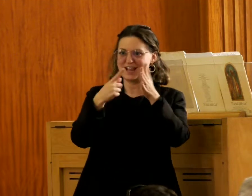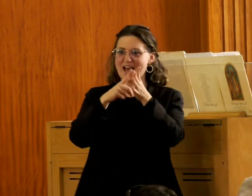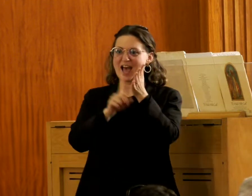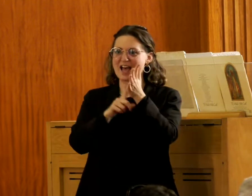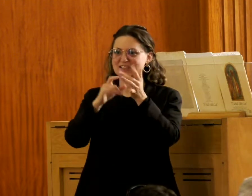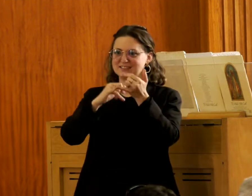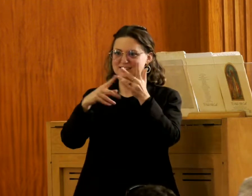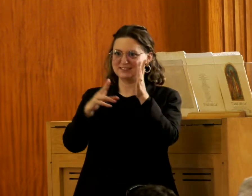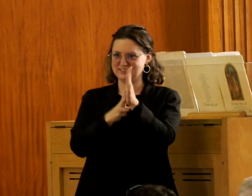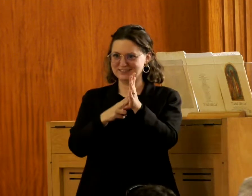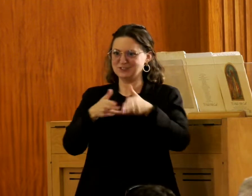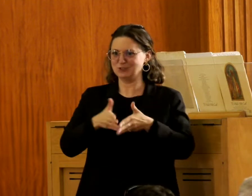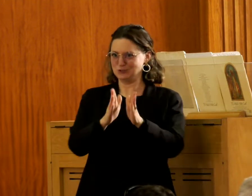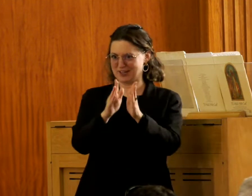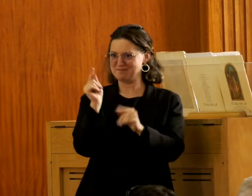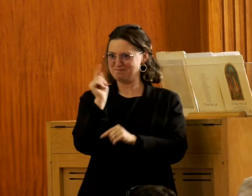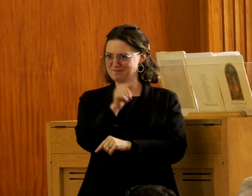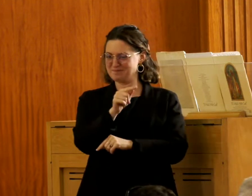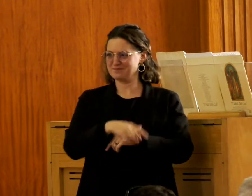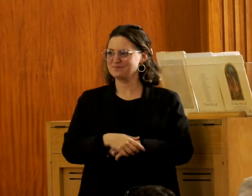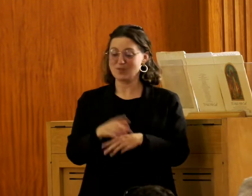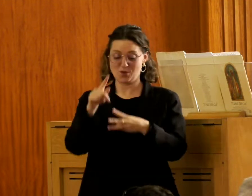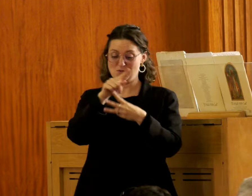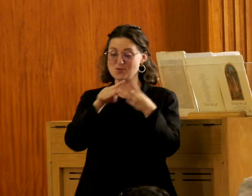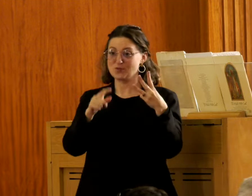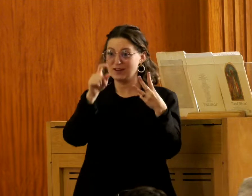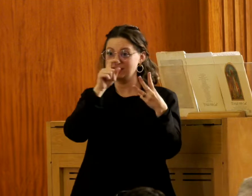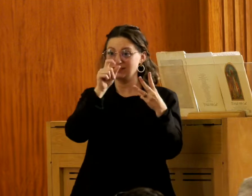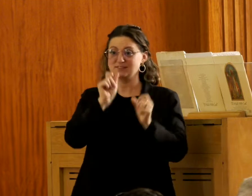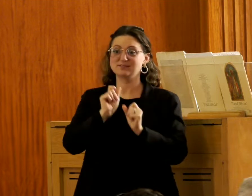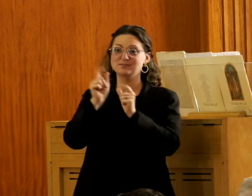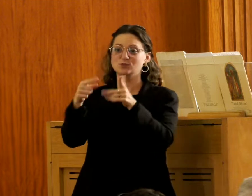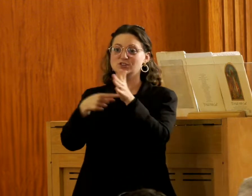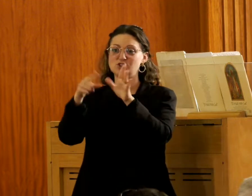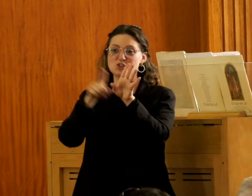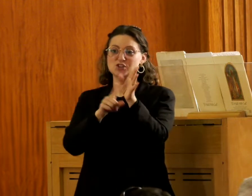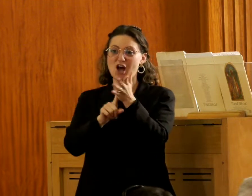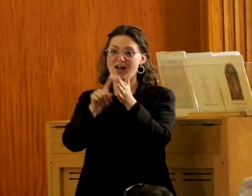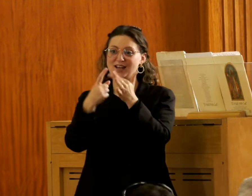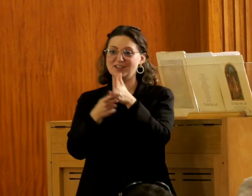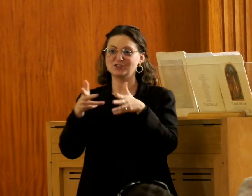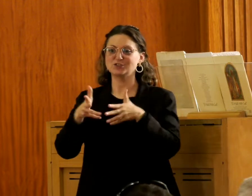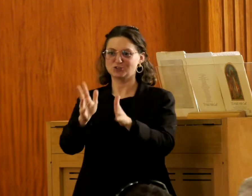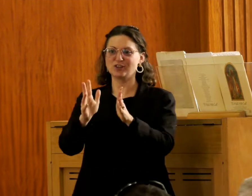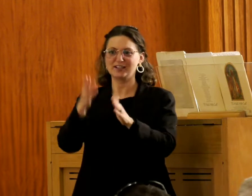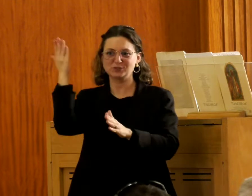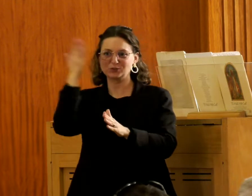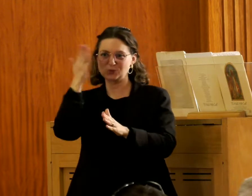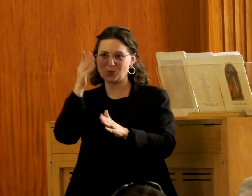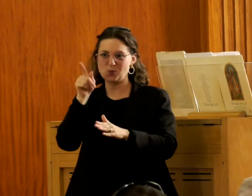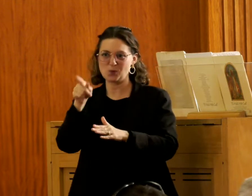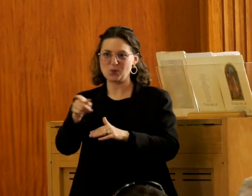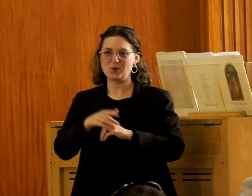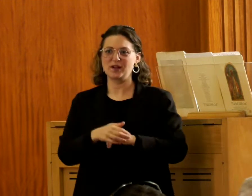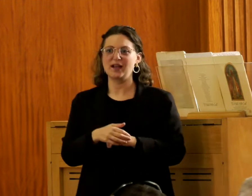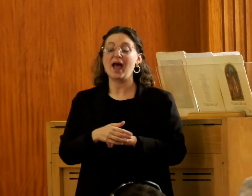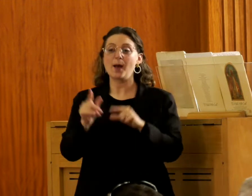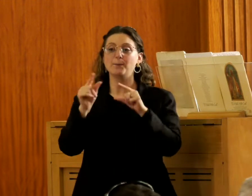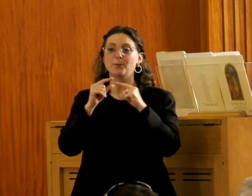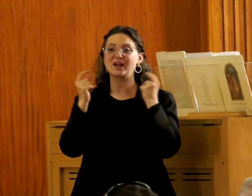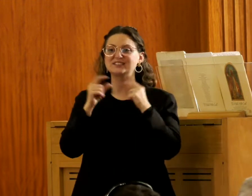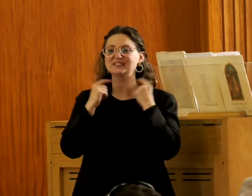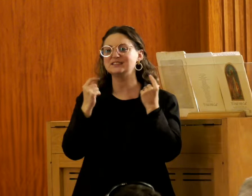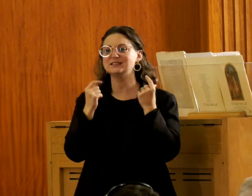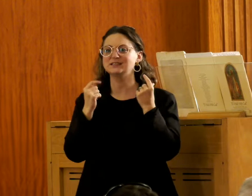Street, Preston, and the three sisters attended the Tyler Street State School and Preston Girls'